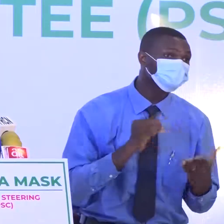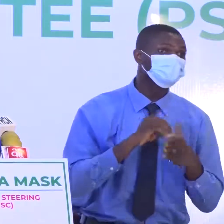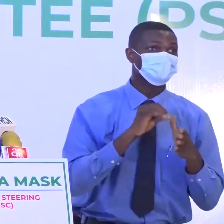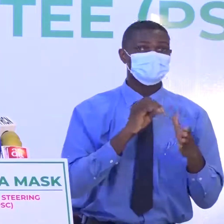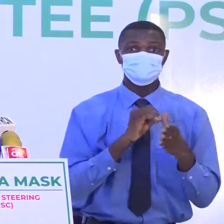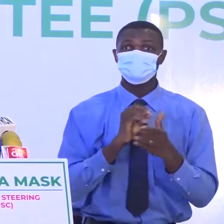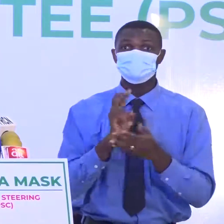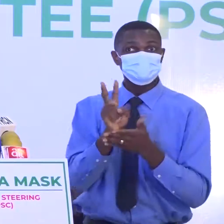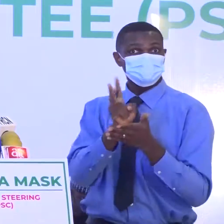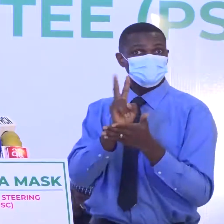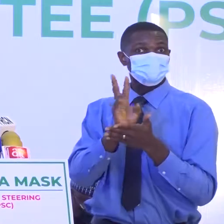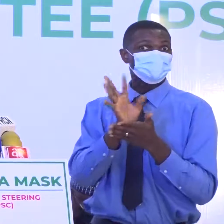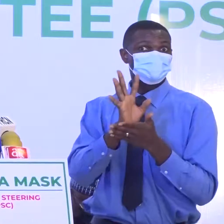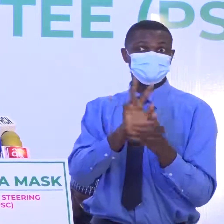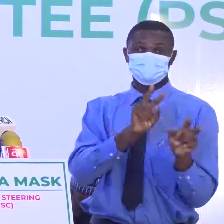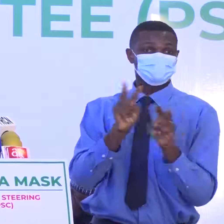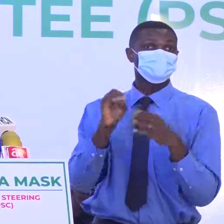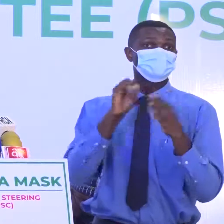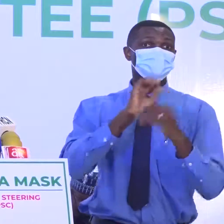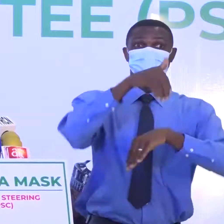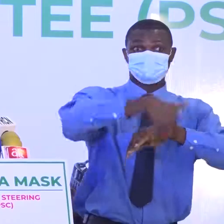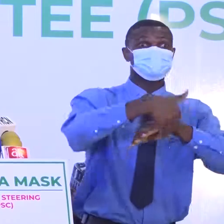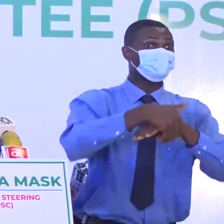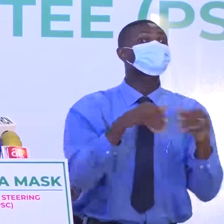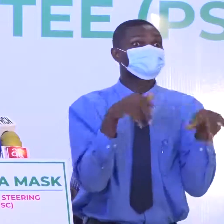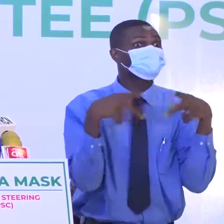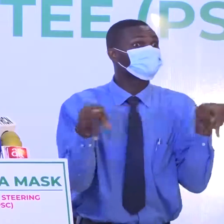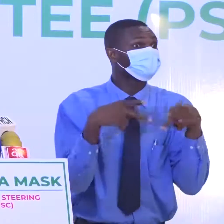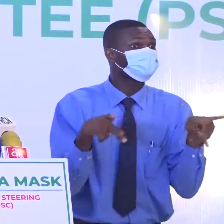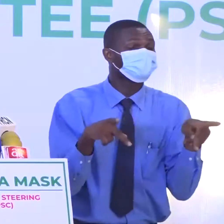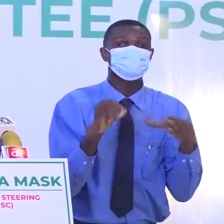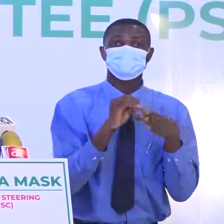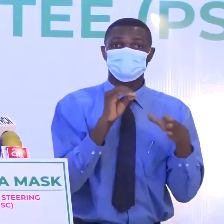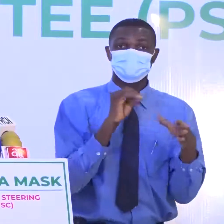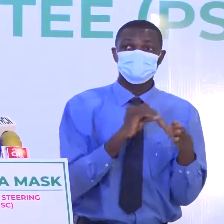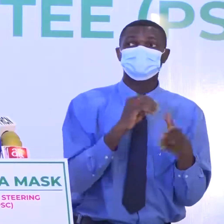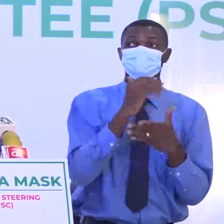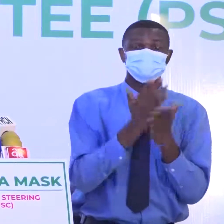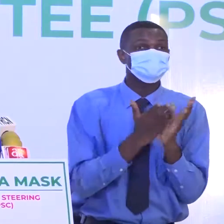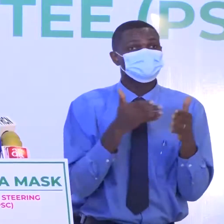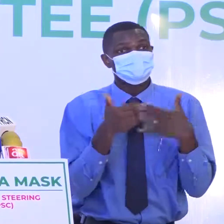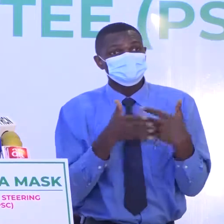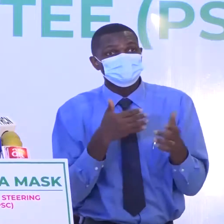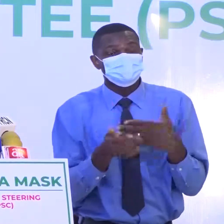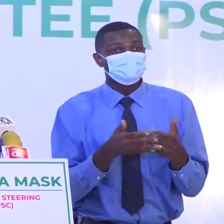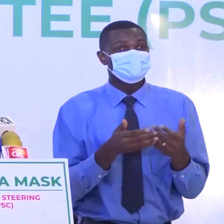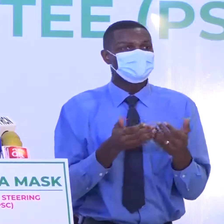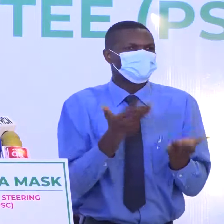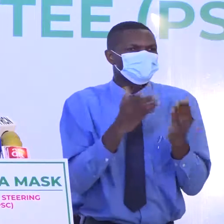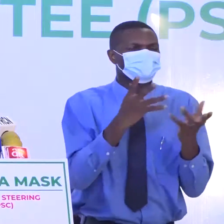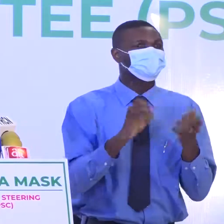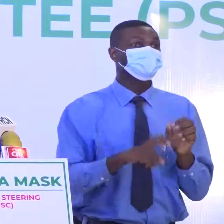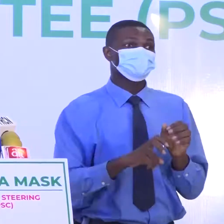nightclub, or in some cases to board aircraft. It's happening already for